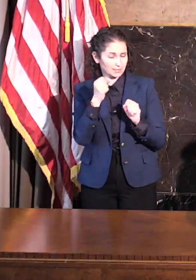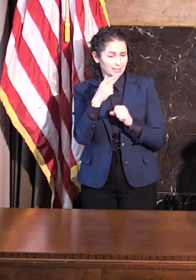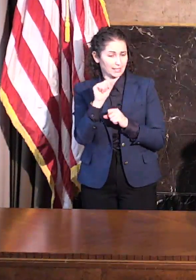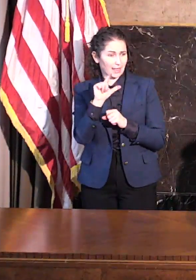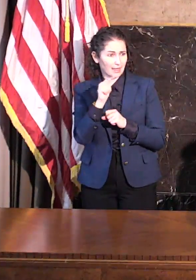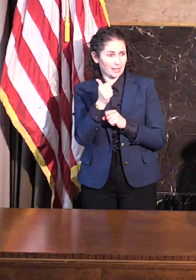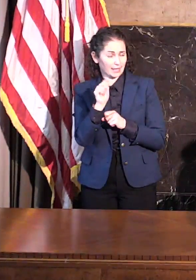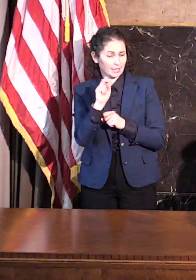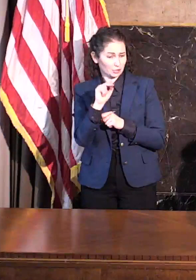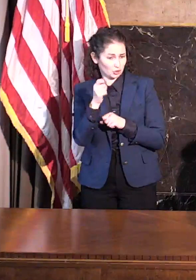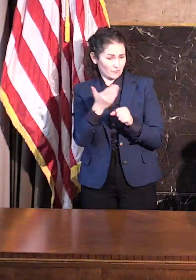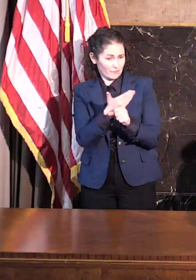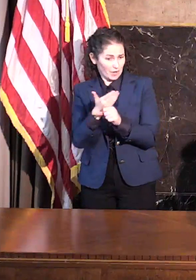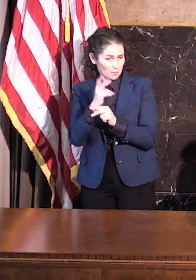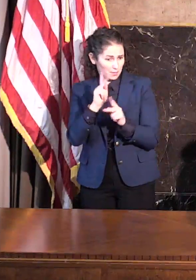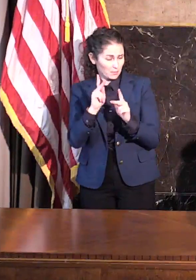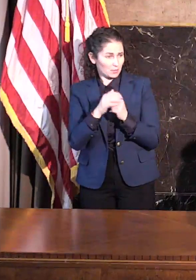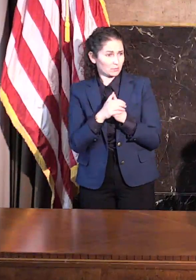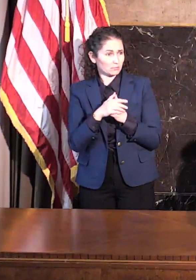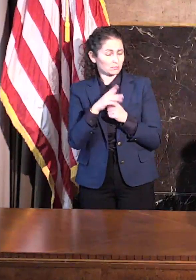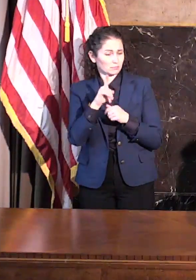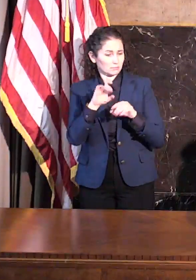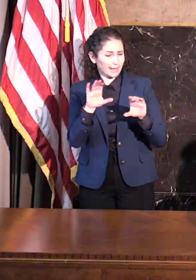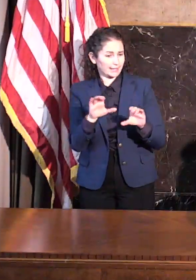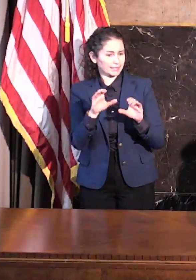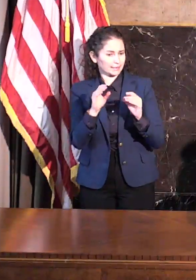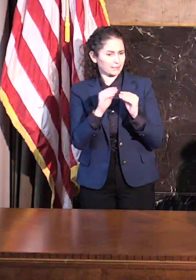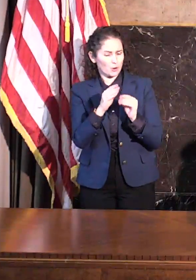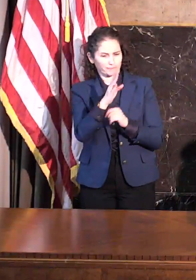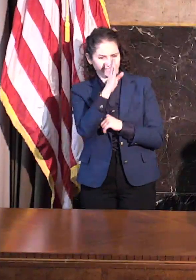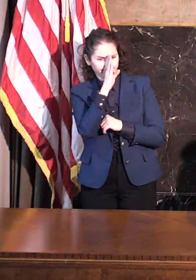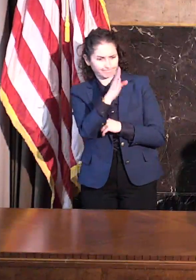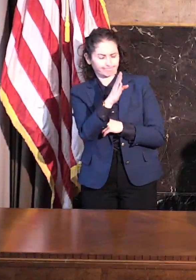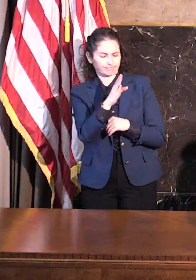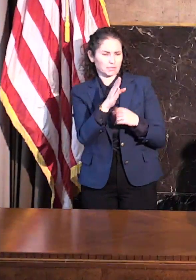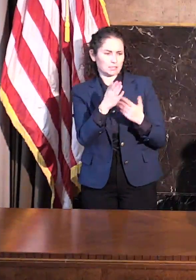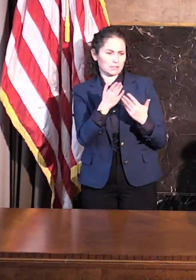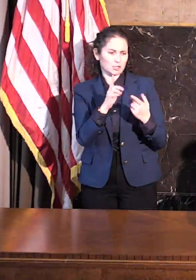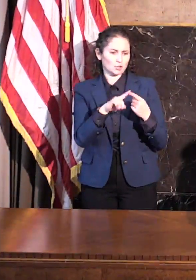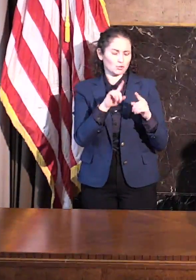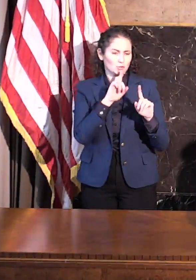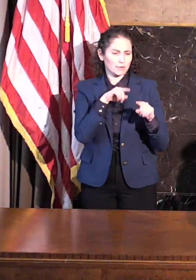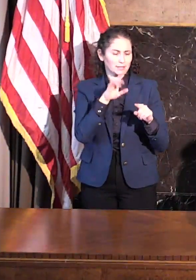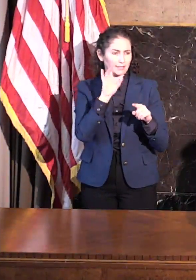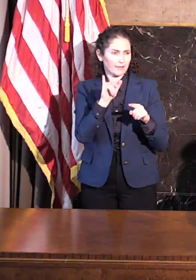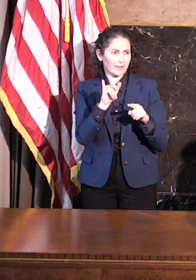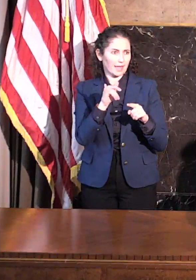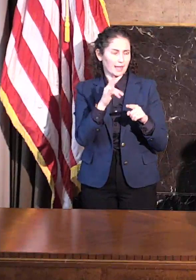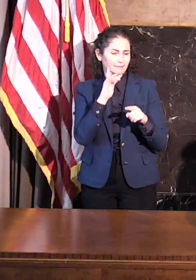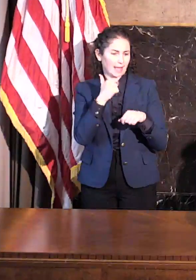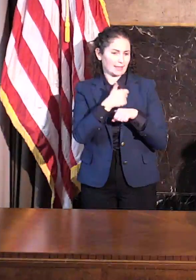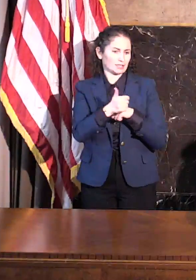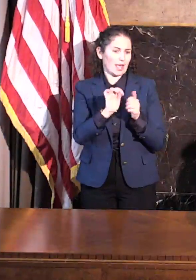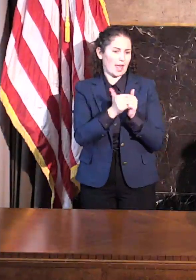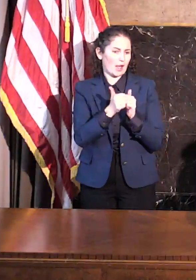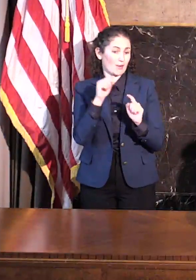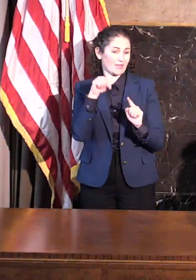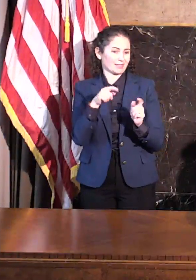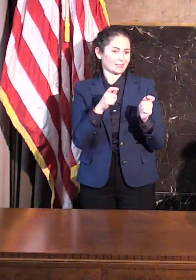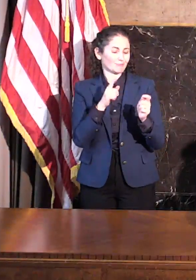it's not just going to go away. I know there have been some people who, over the past year, who said, well, it's just going to magically disappear. That's not going to happen.